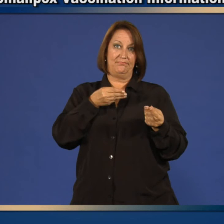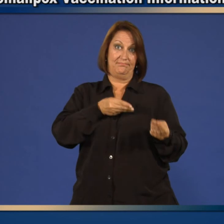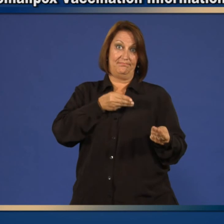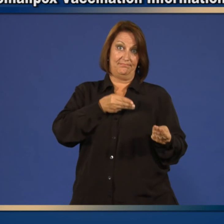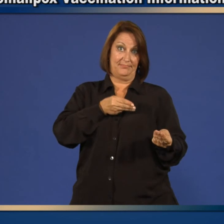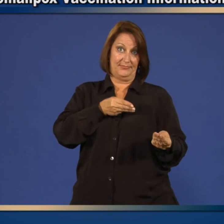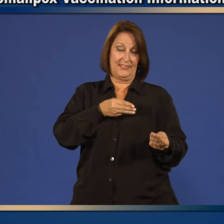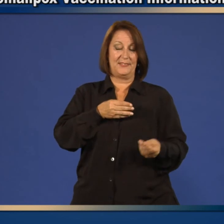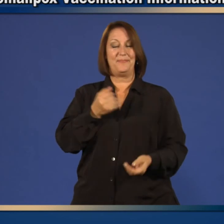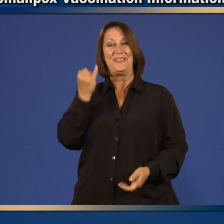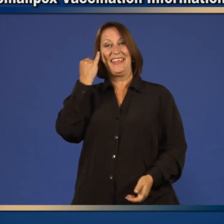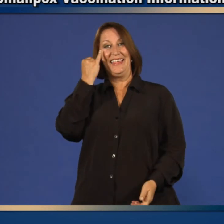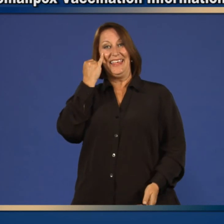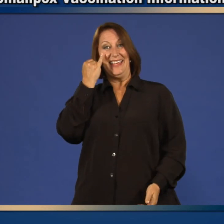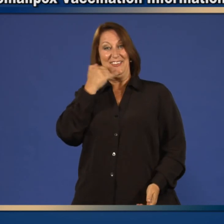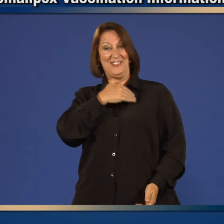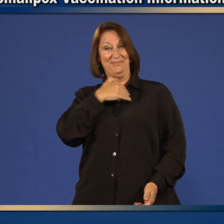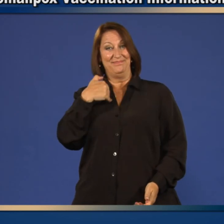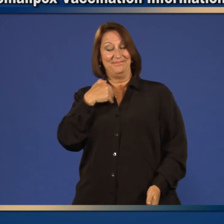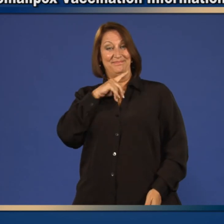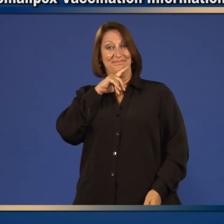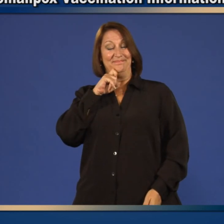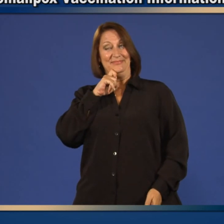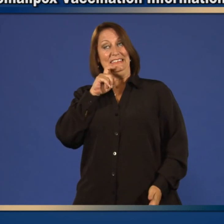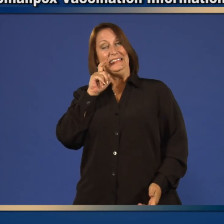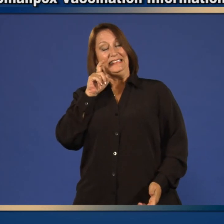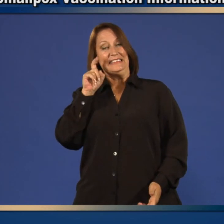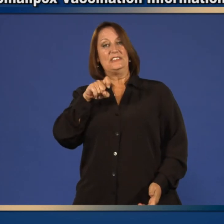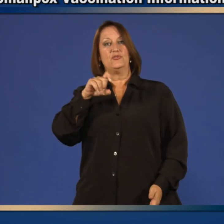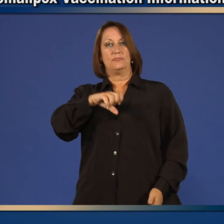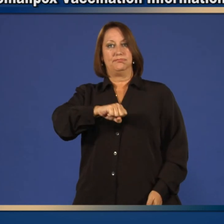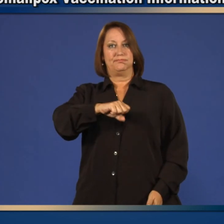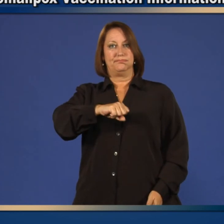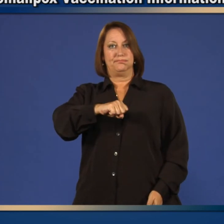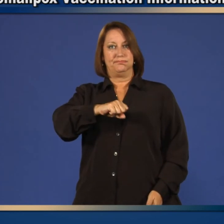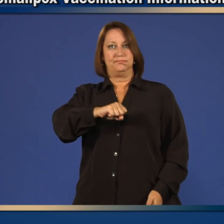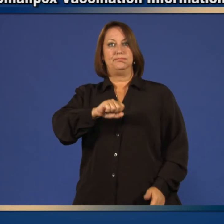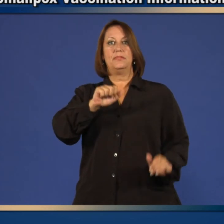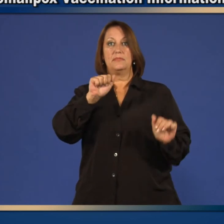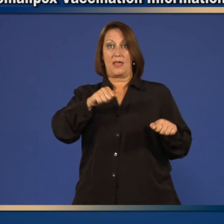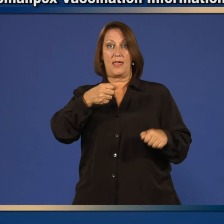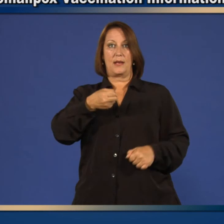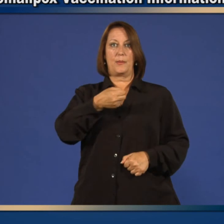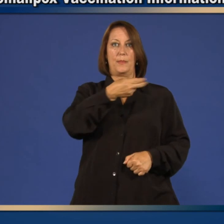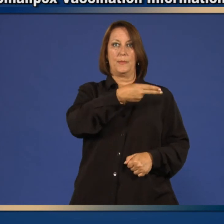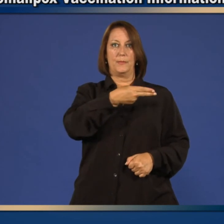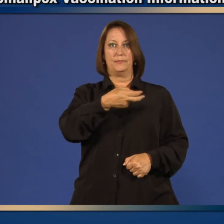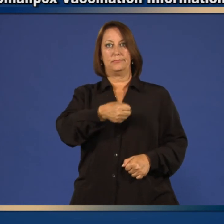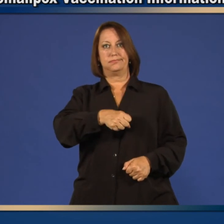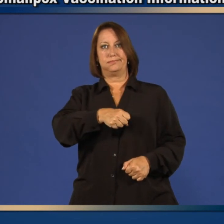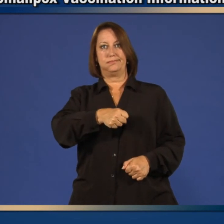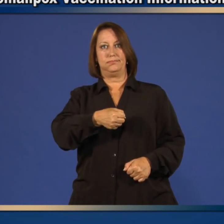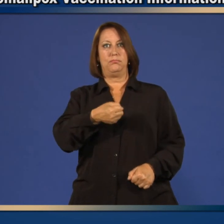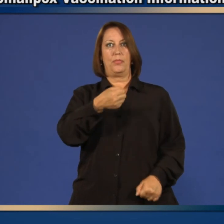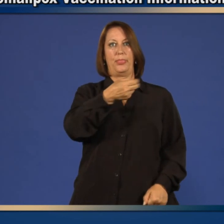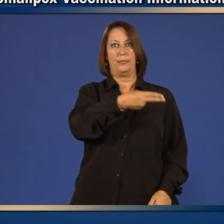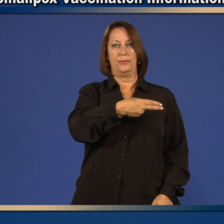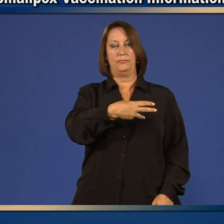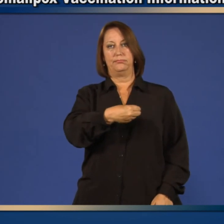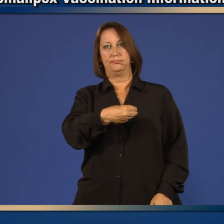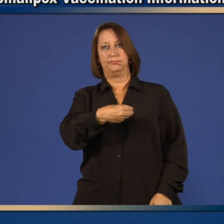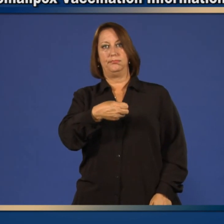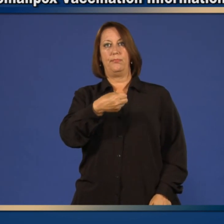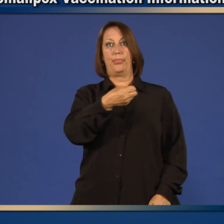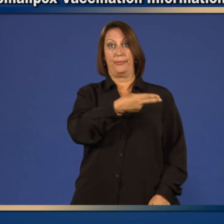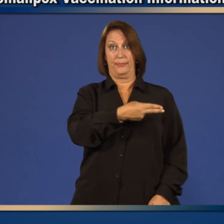A woman who desires to maintain her milk supply may continue to pump breast milk, but the